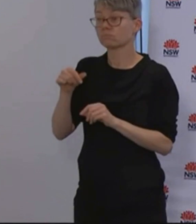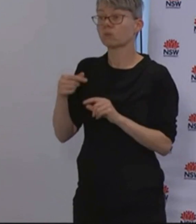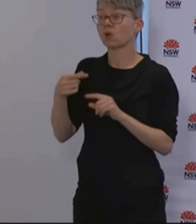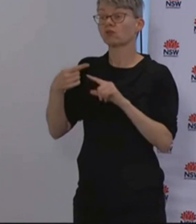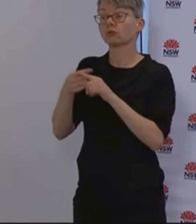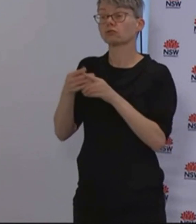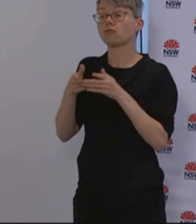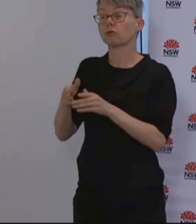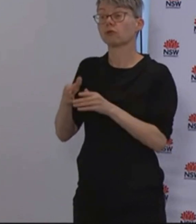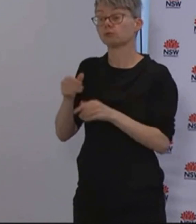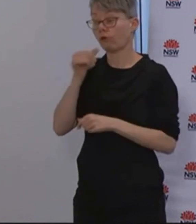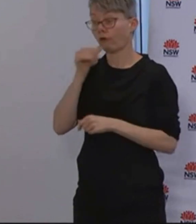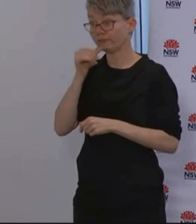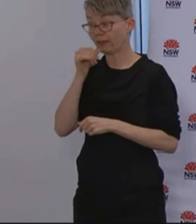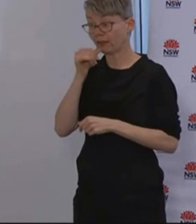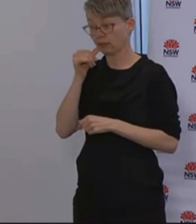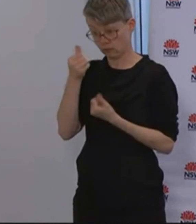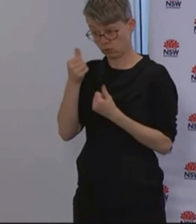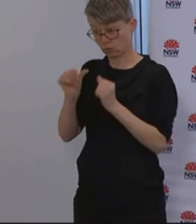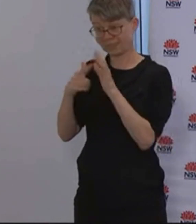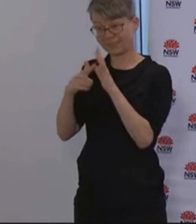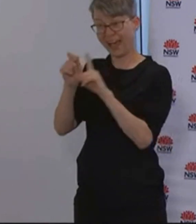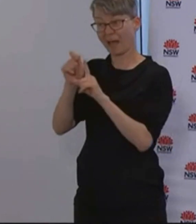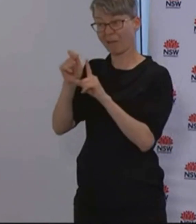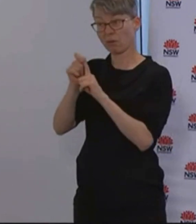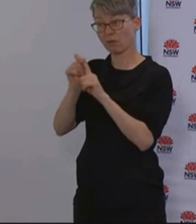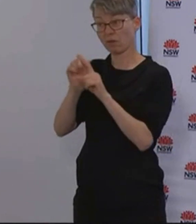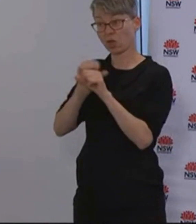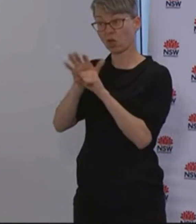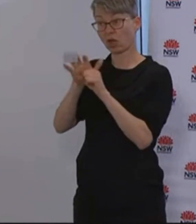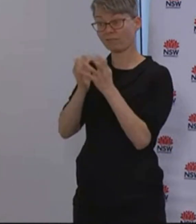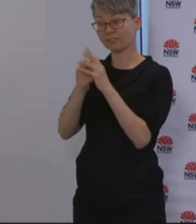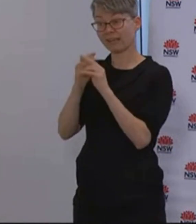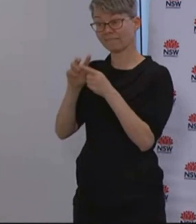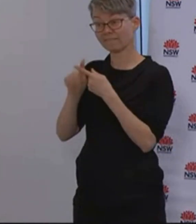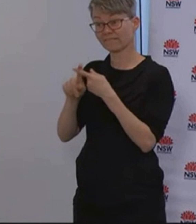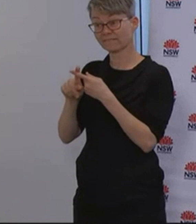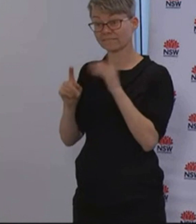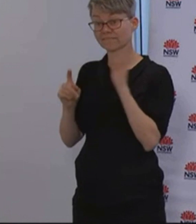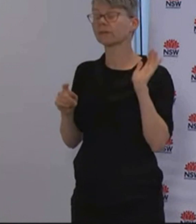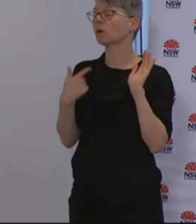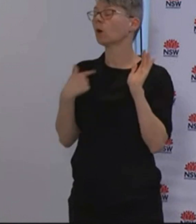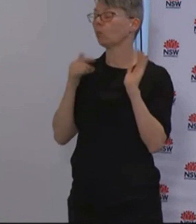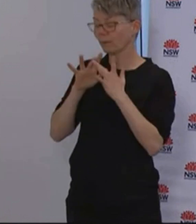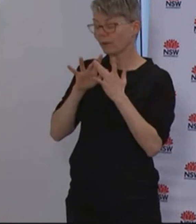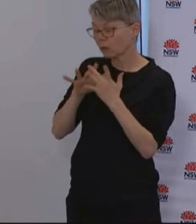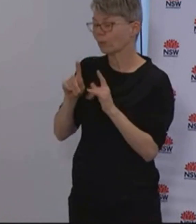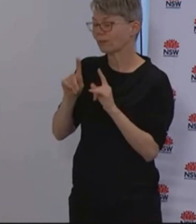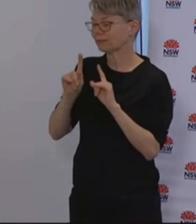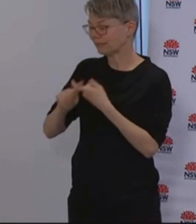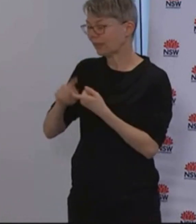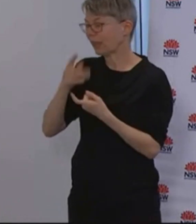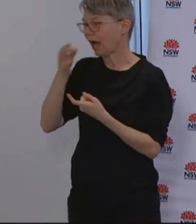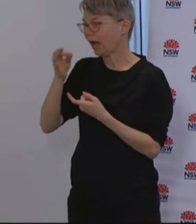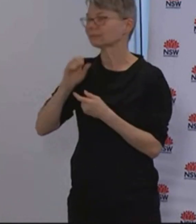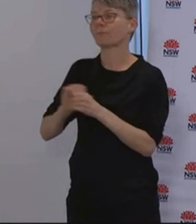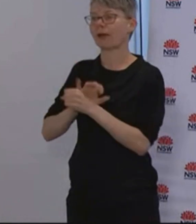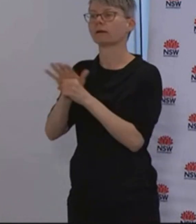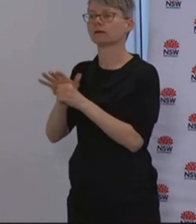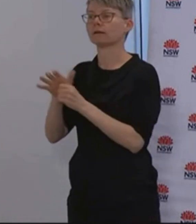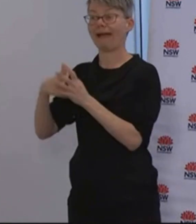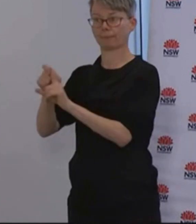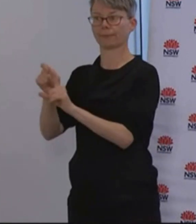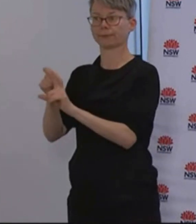Hotel? We continue to incorporate questions around the COVID Safe app in our contact tracing. It hasn't been the major